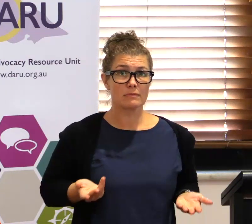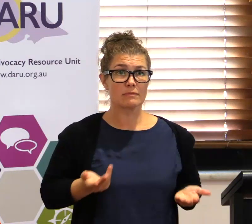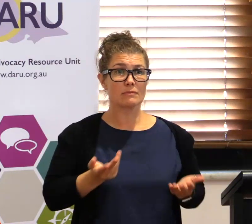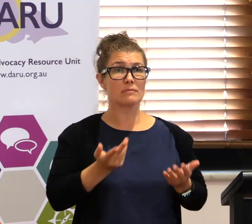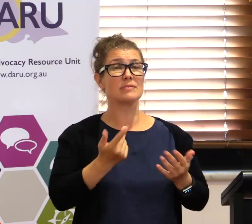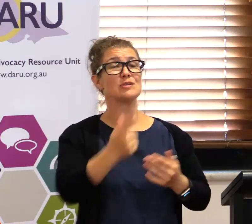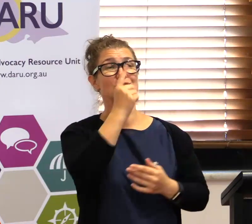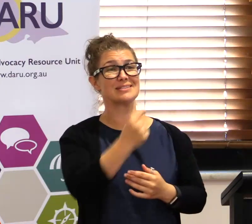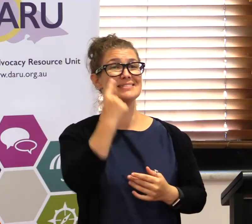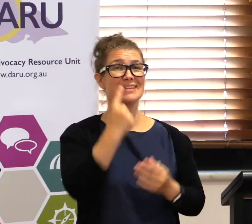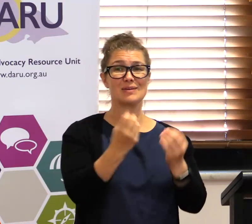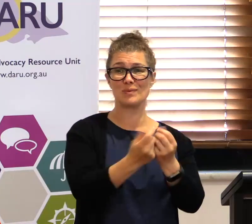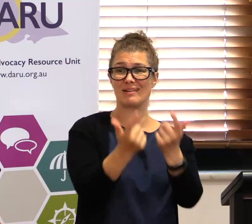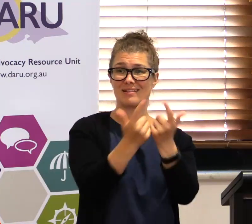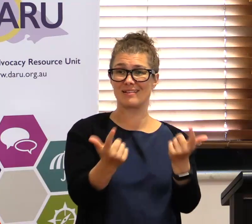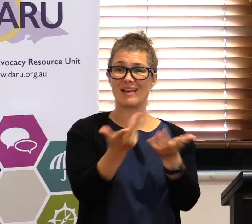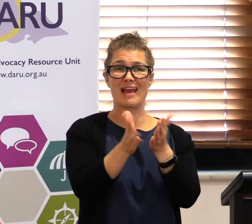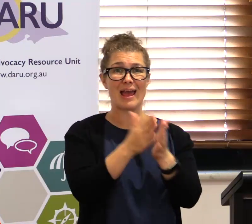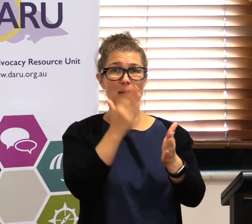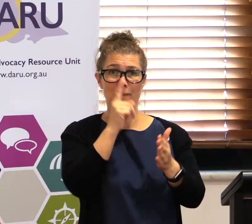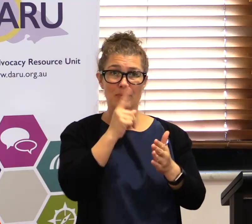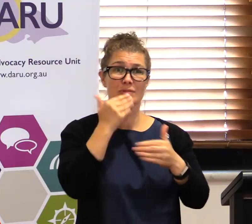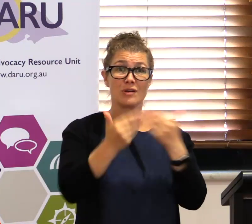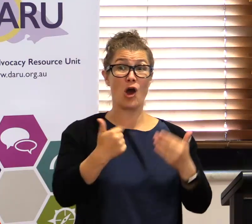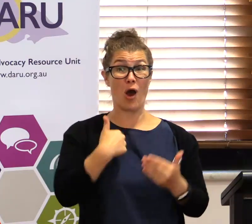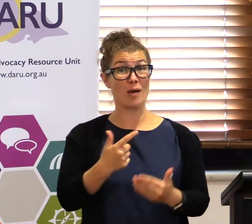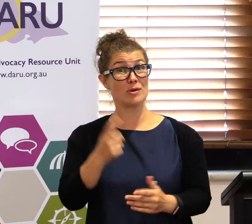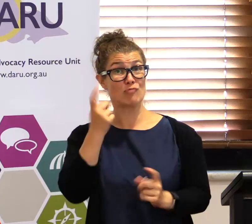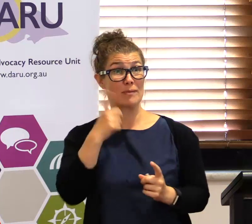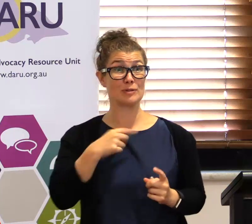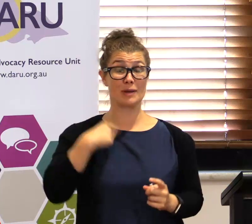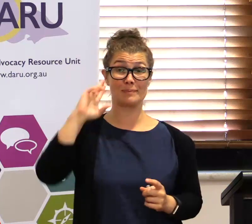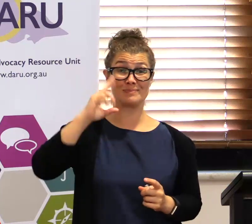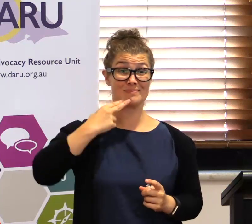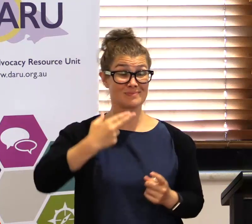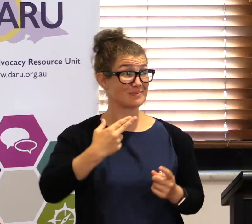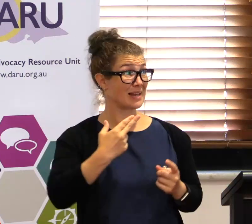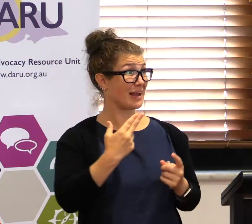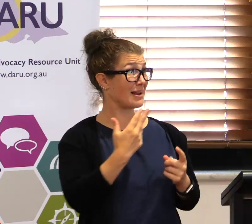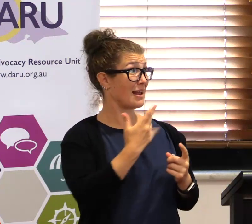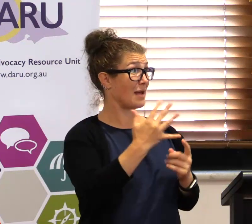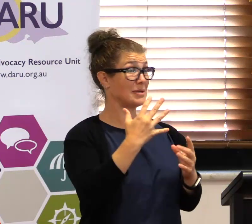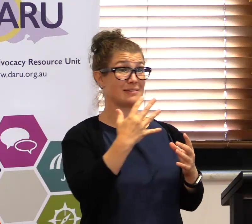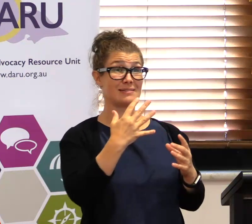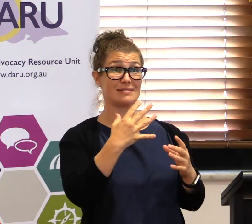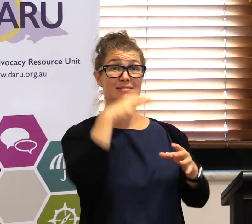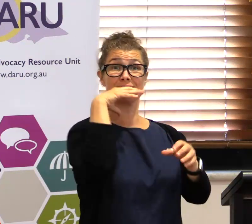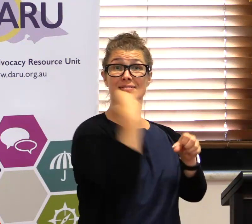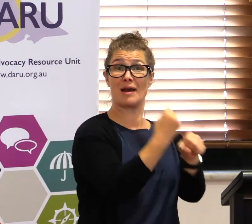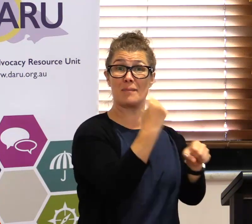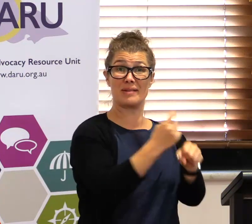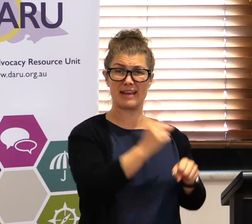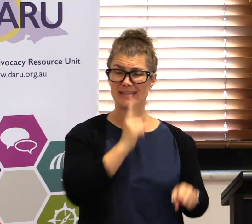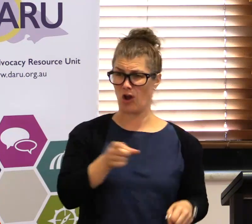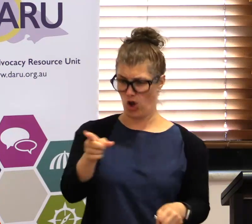language. I know the federal elections come up. I'm getting really worried because I'm deaf, and the amount of politicians who people don't agree with, beyond, are you deaf or